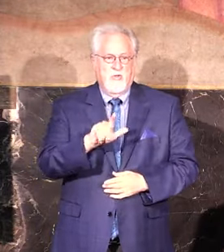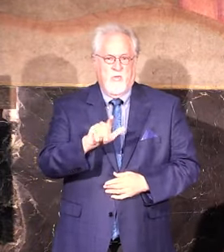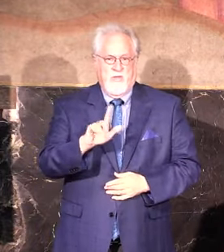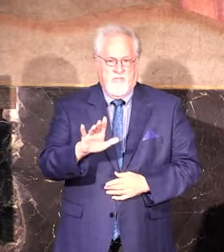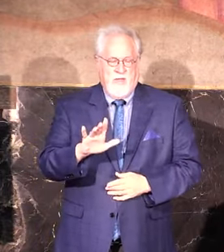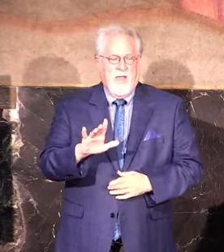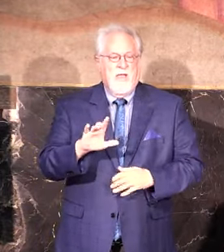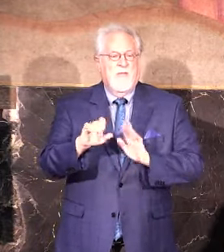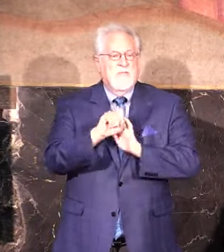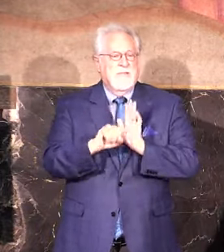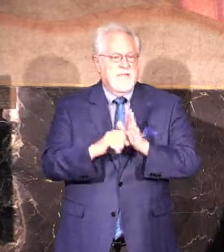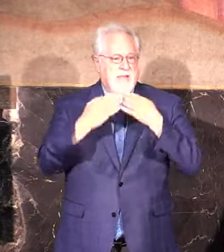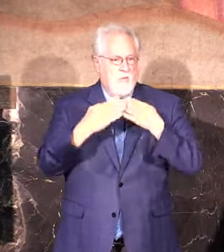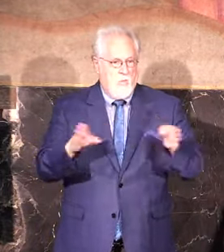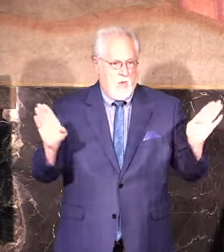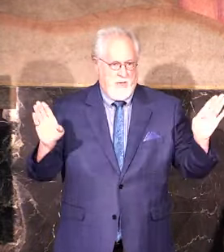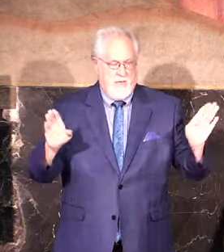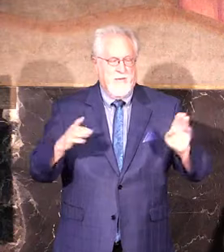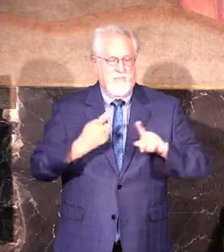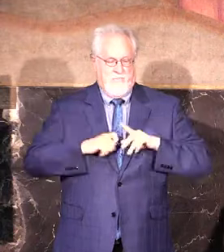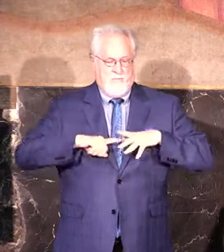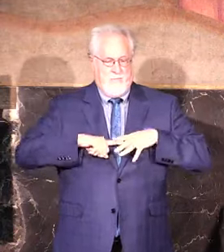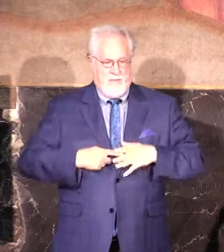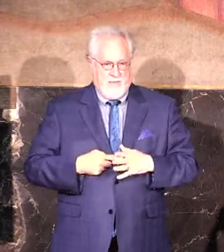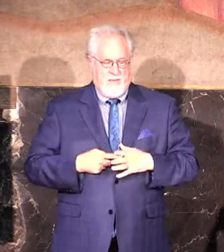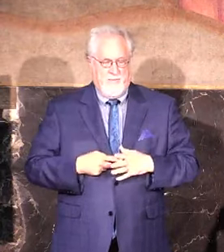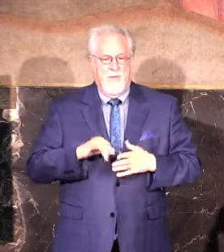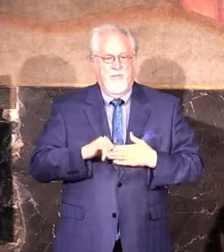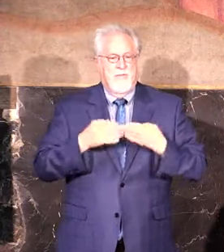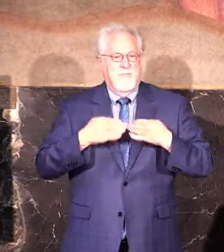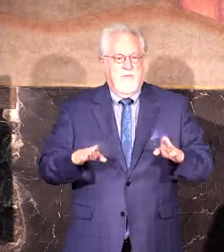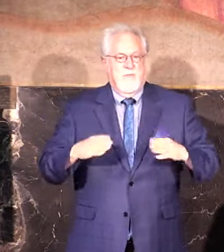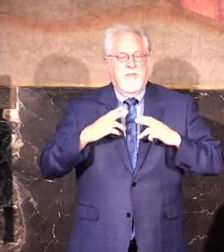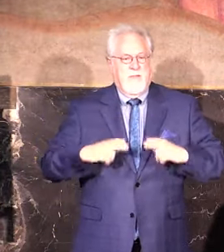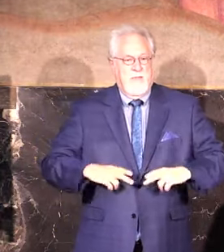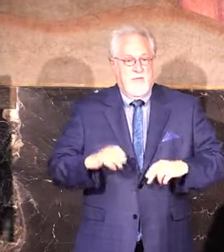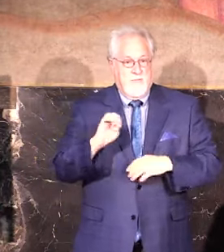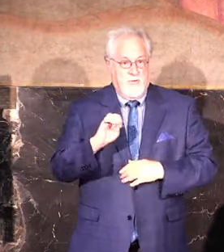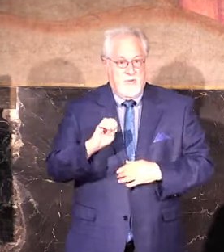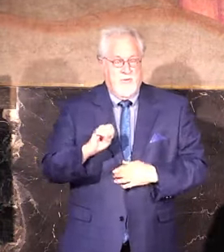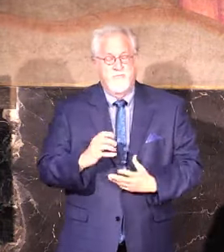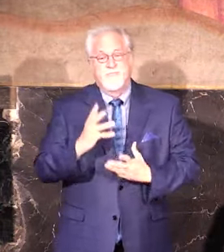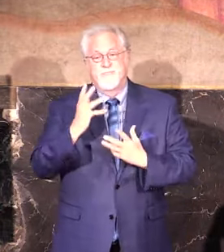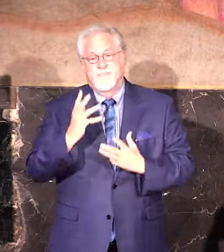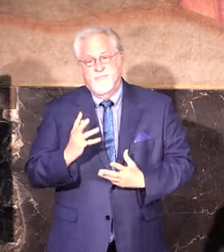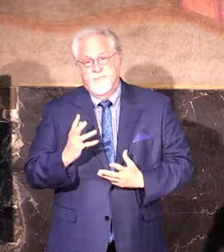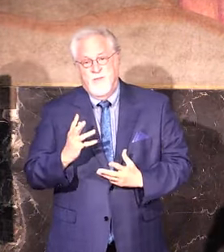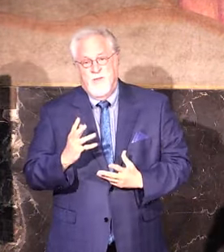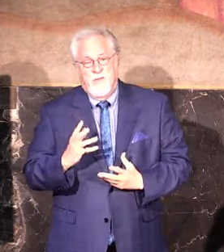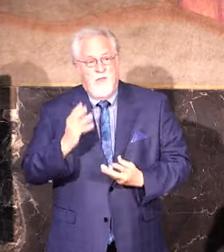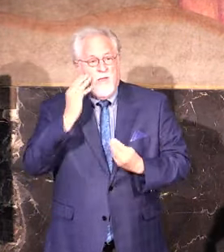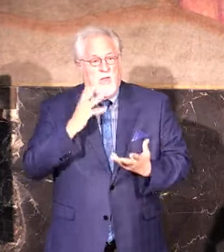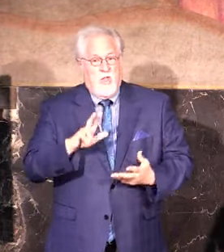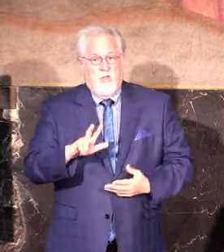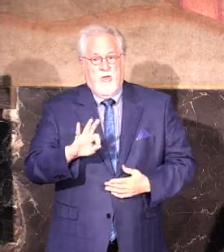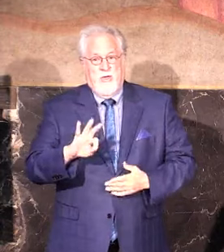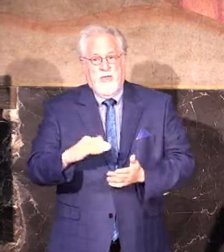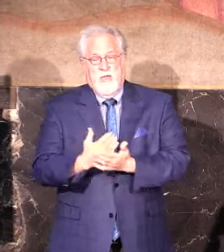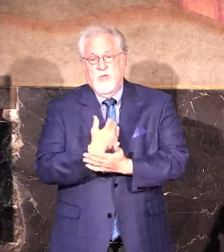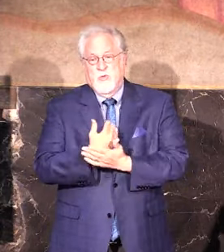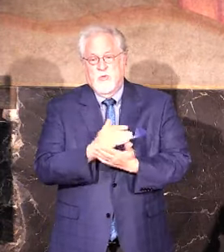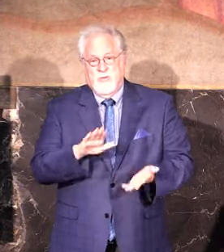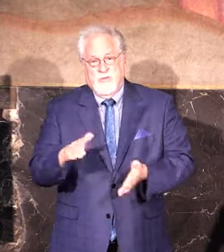36,925 statewide since the inception of this public health emergency. Sadly, we are reporting 39 new